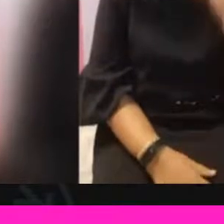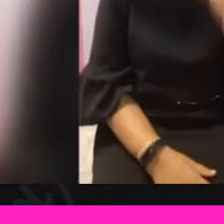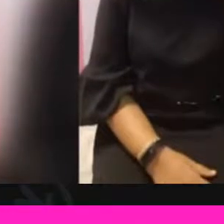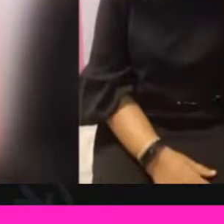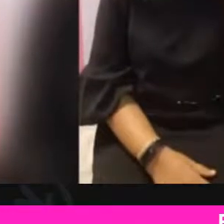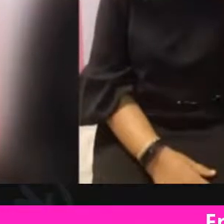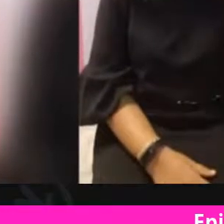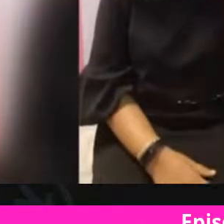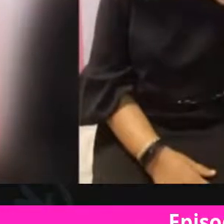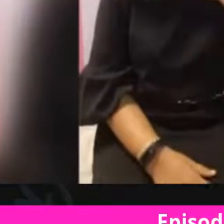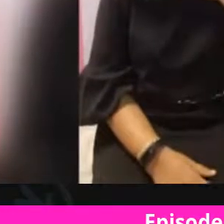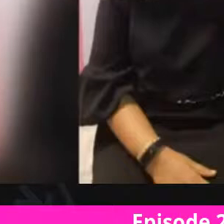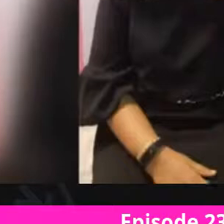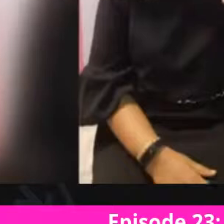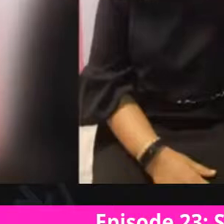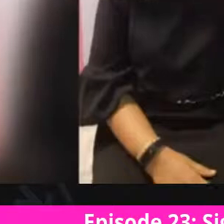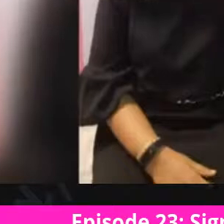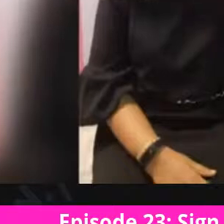pensil,